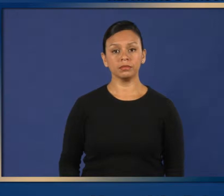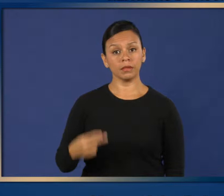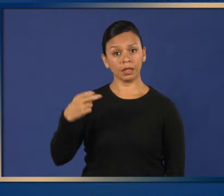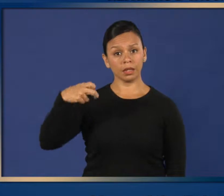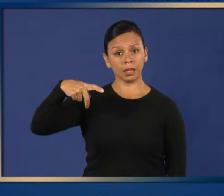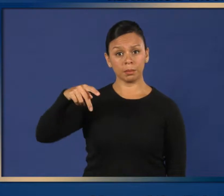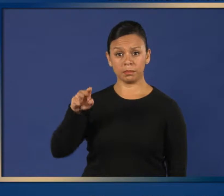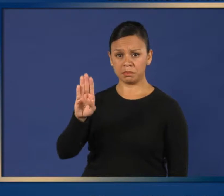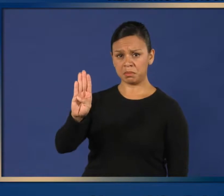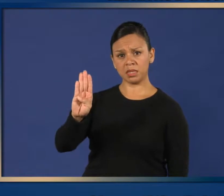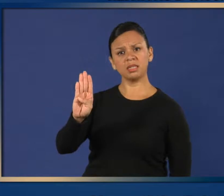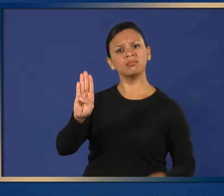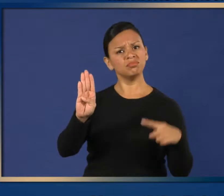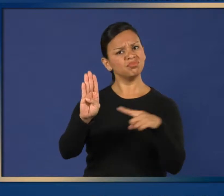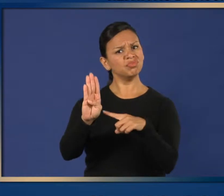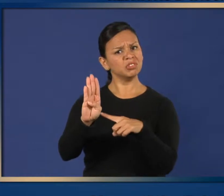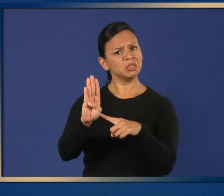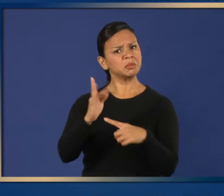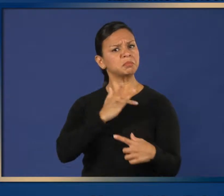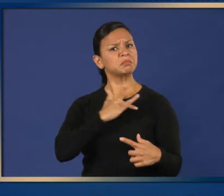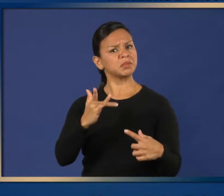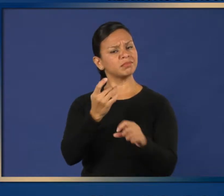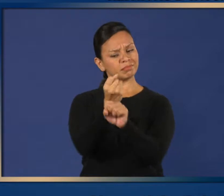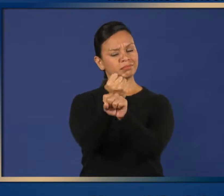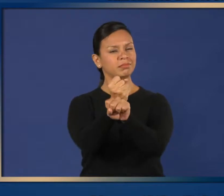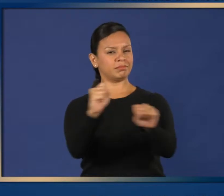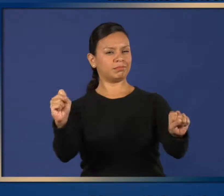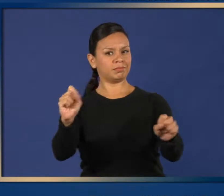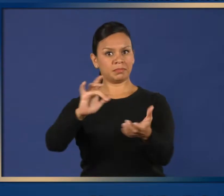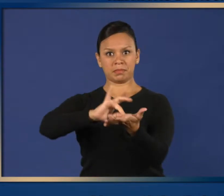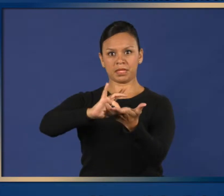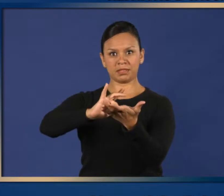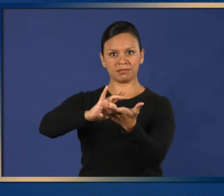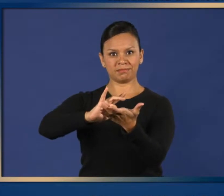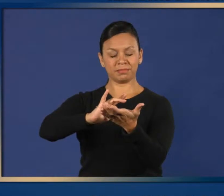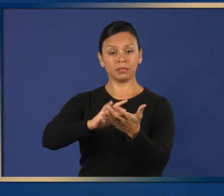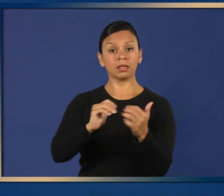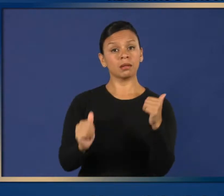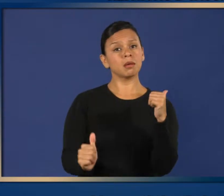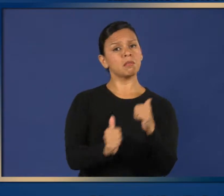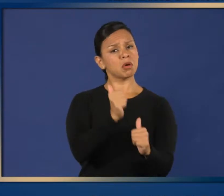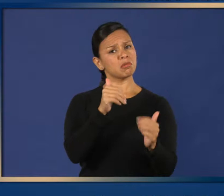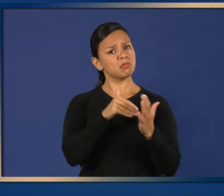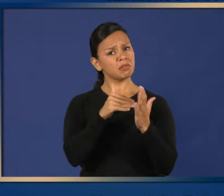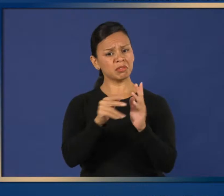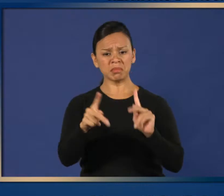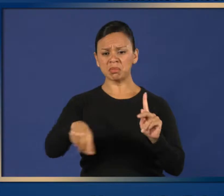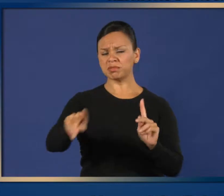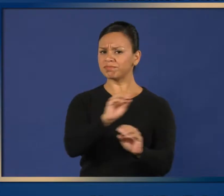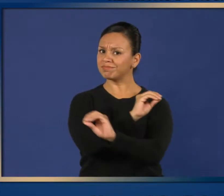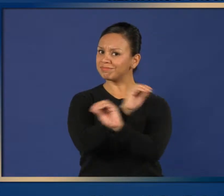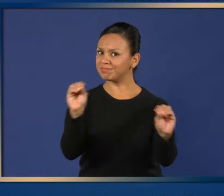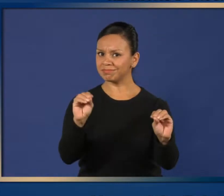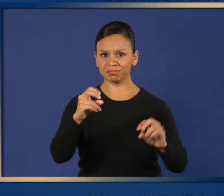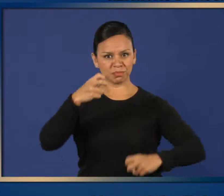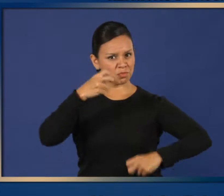Hepatitis B is a very safe vaccine. Most people do not have any problems with